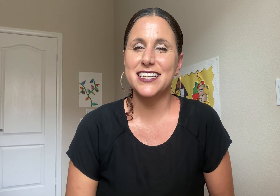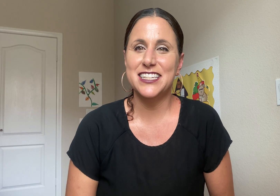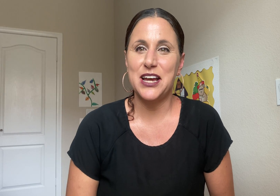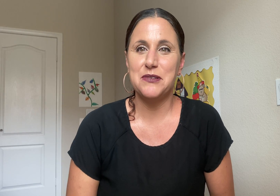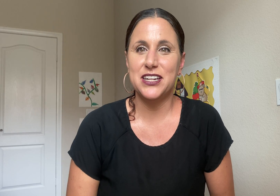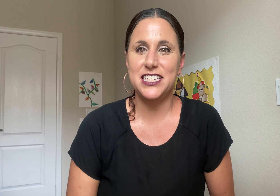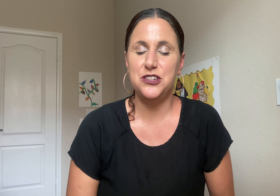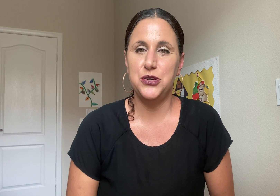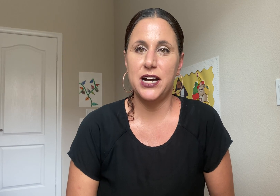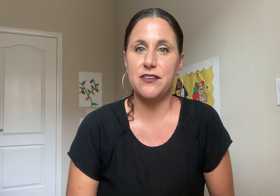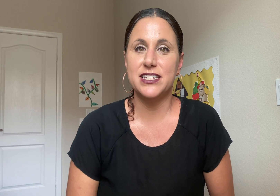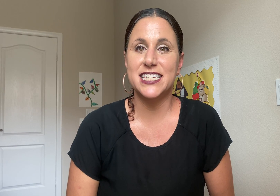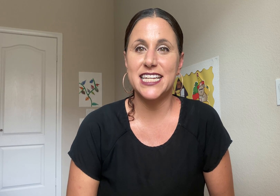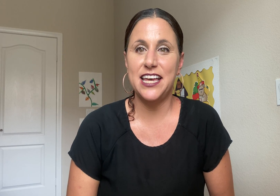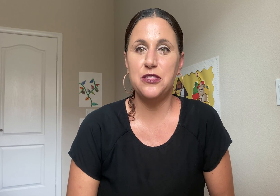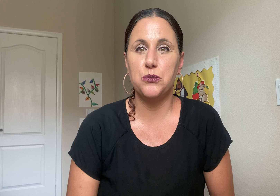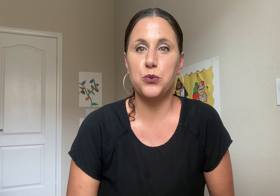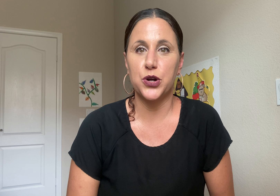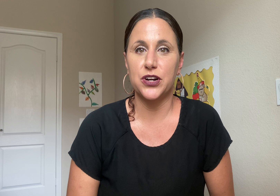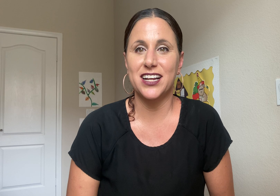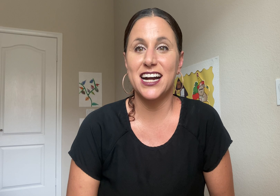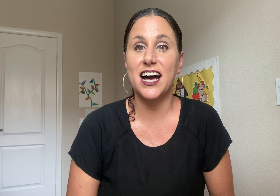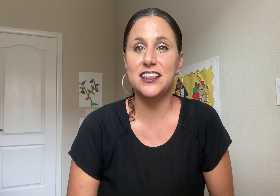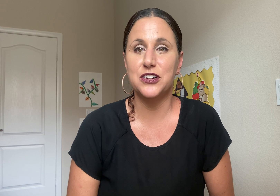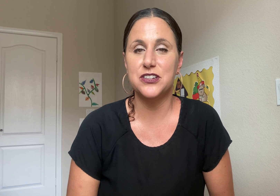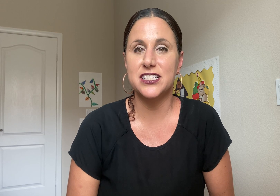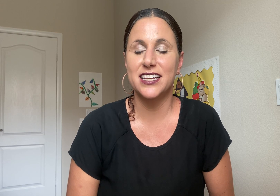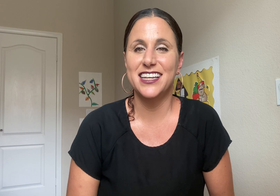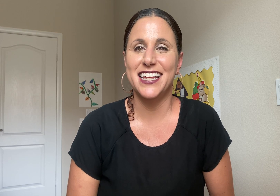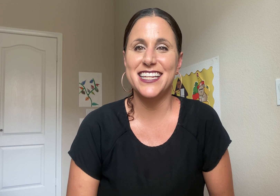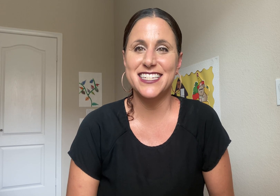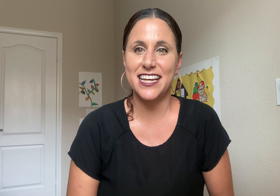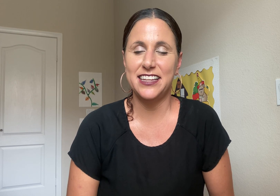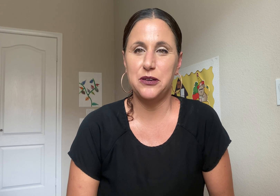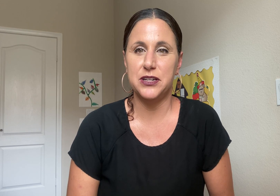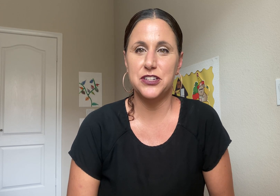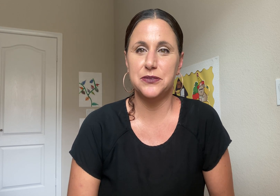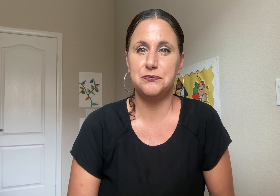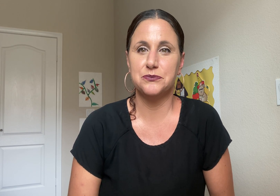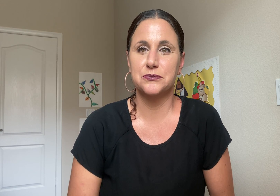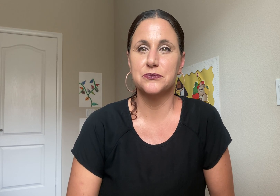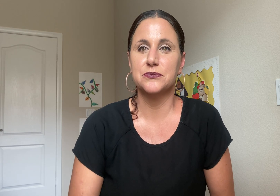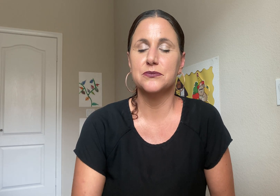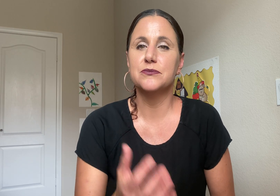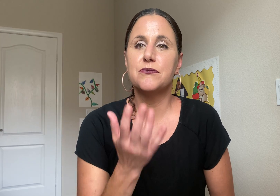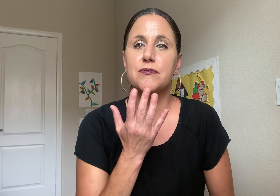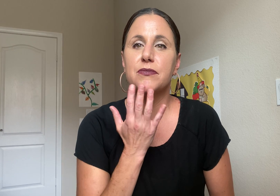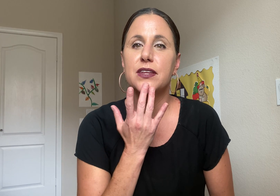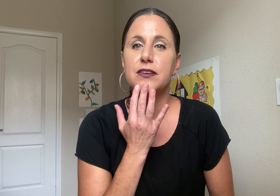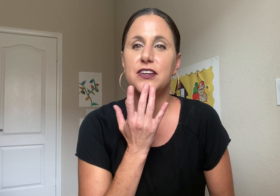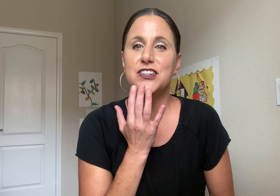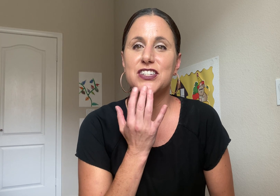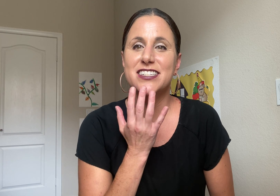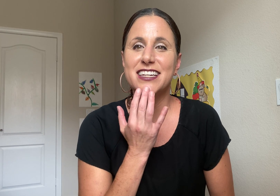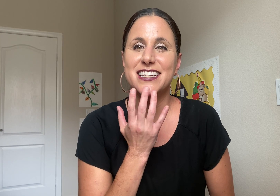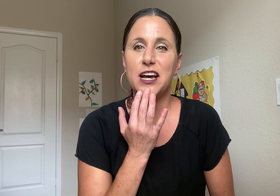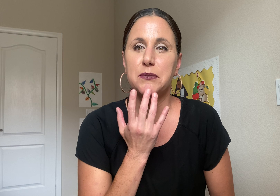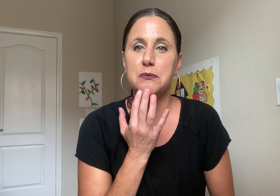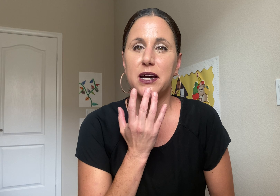Next, I'm going to teach you how to say the word colors in sign language. You're just going to tap the bottom